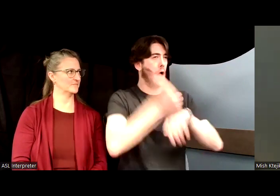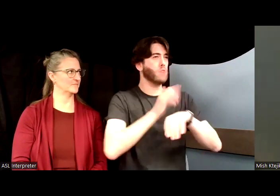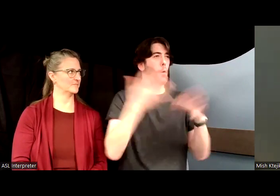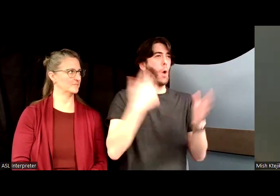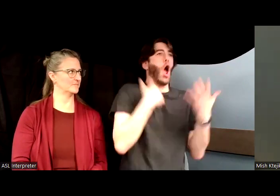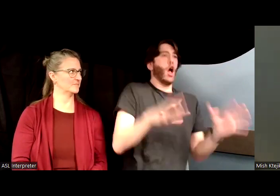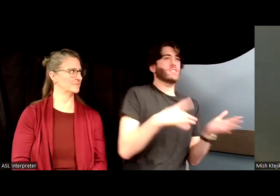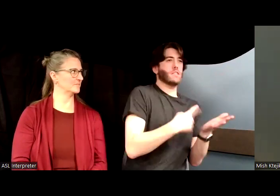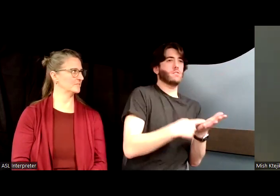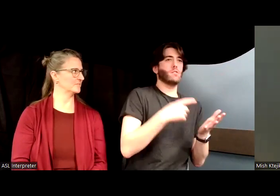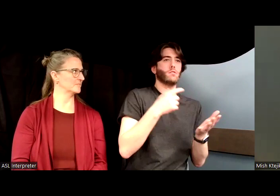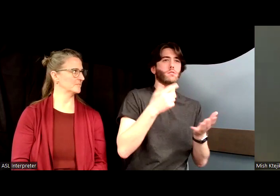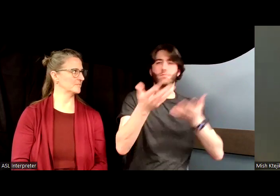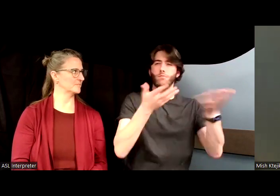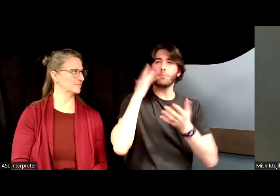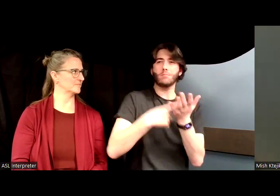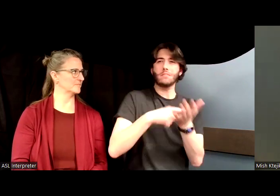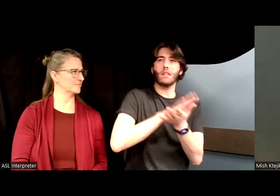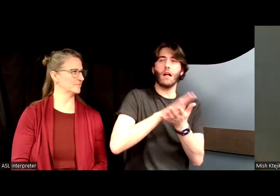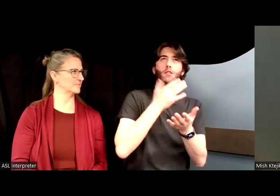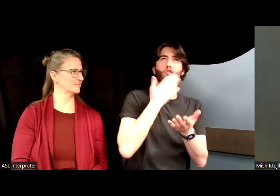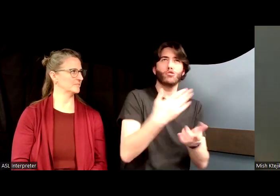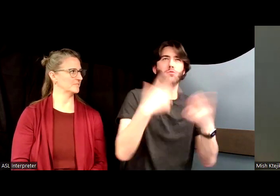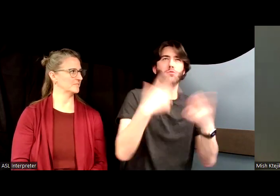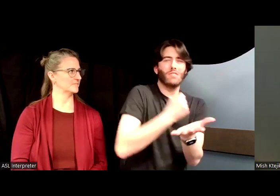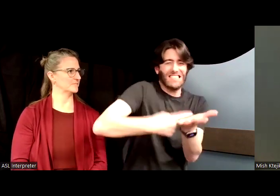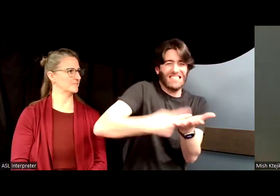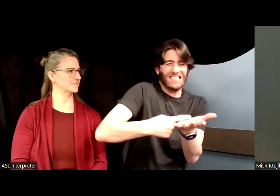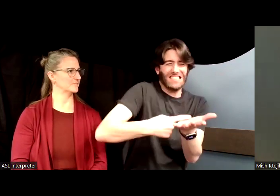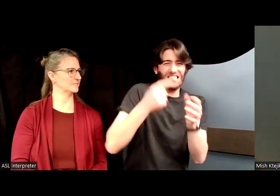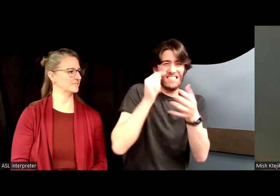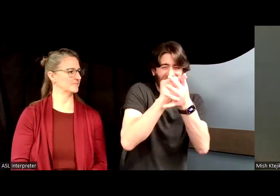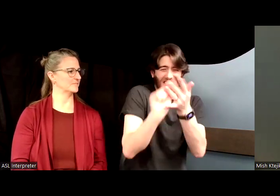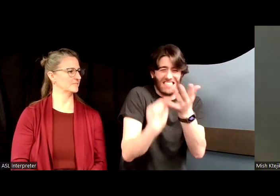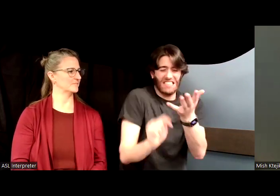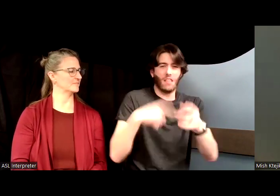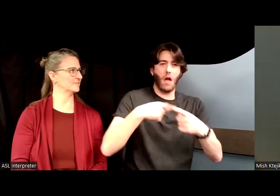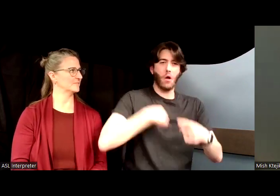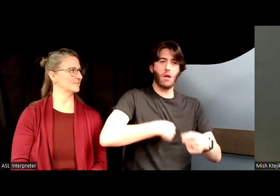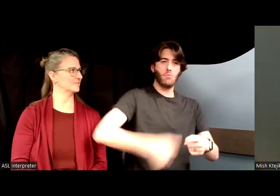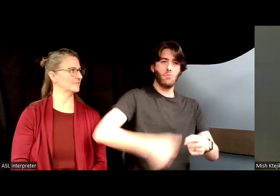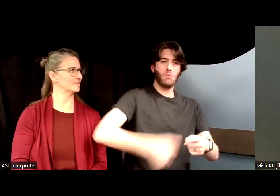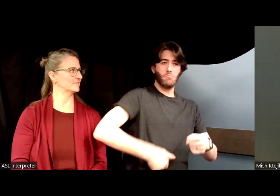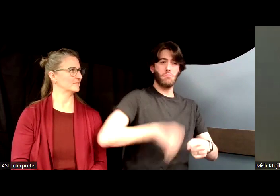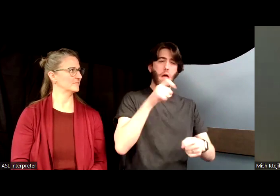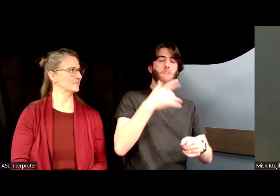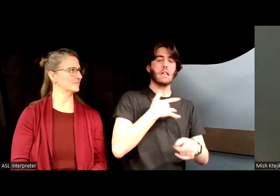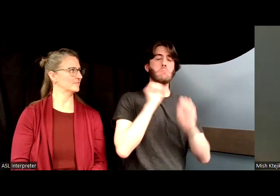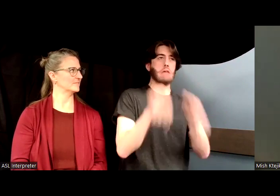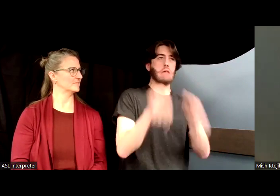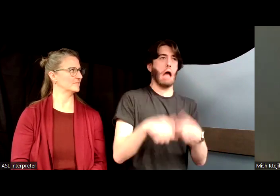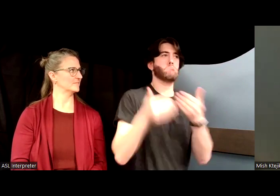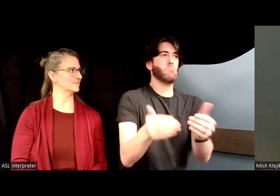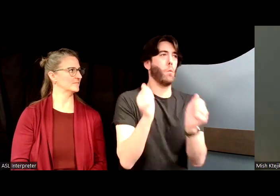there based on what we've discussed? Because sometimes it's good to have a discussion about something and